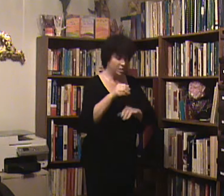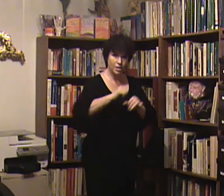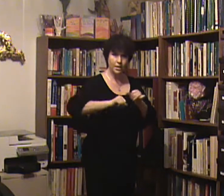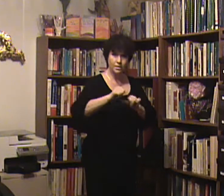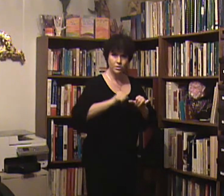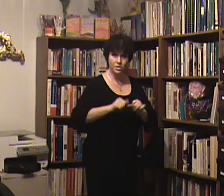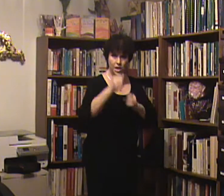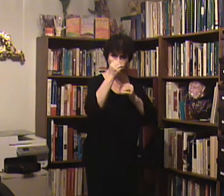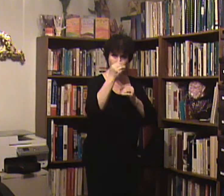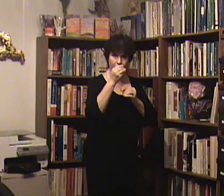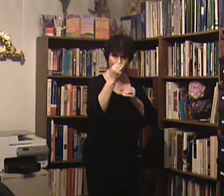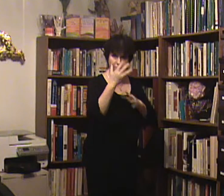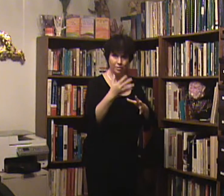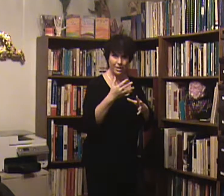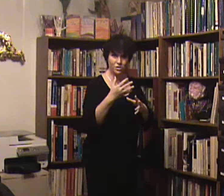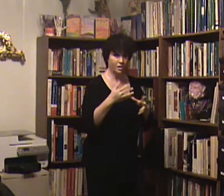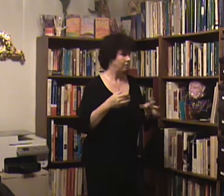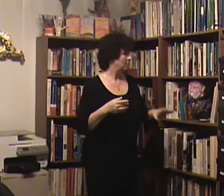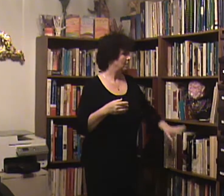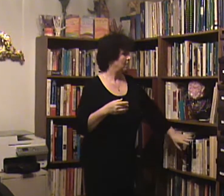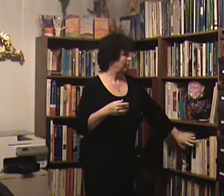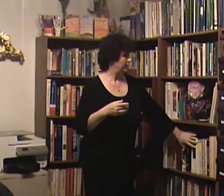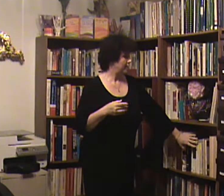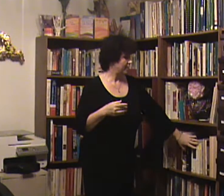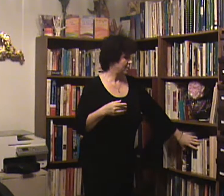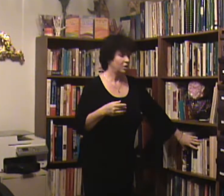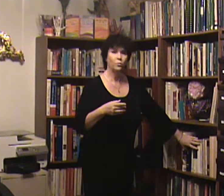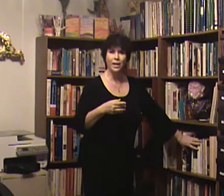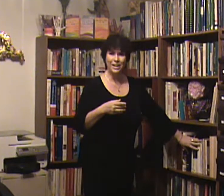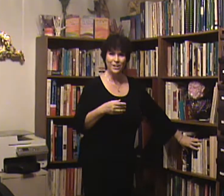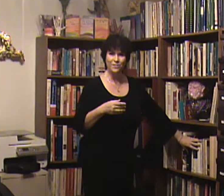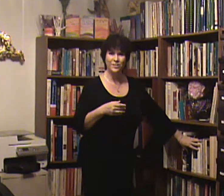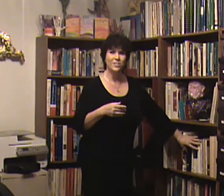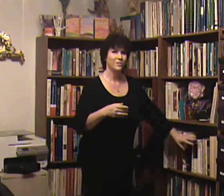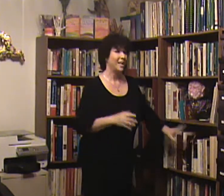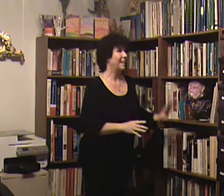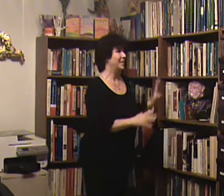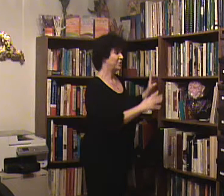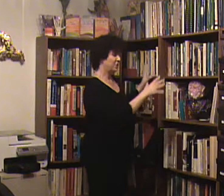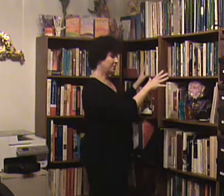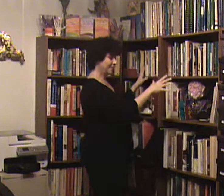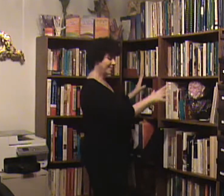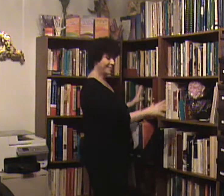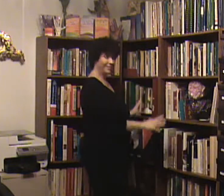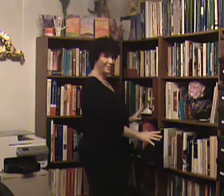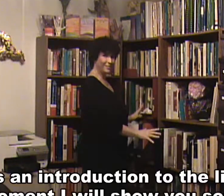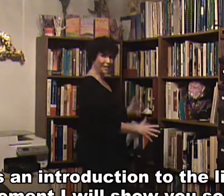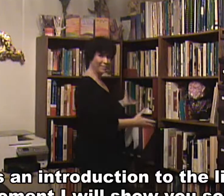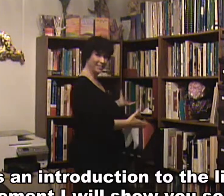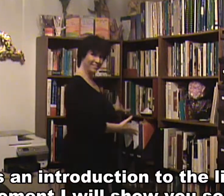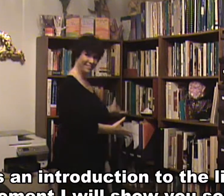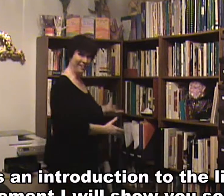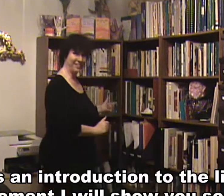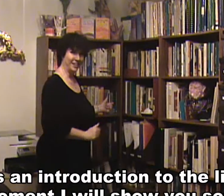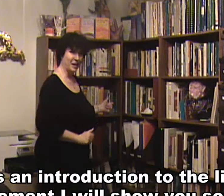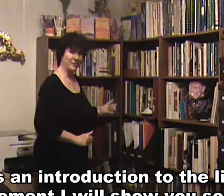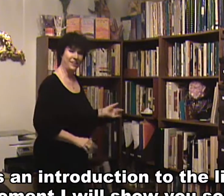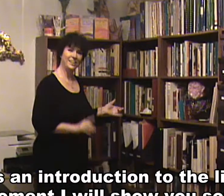psychology and sociology information in this section right here. So that introduces this little segment of the library, and in